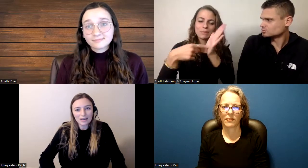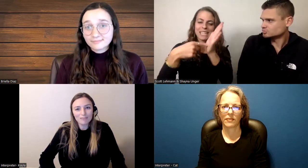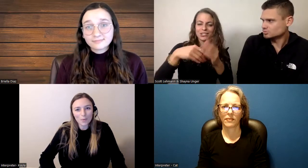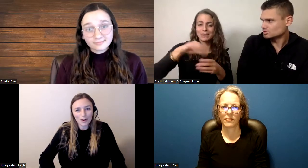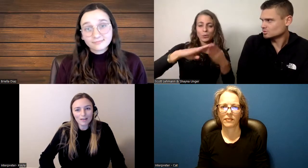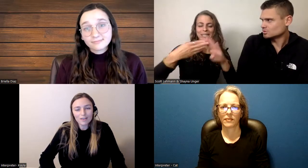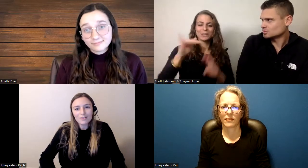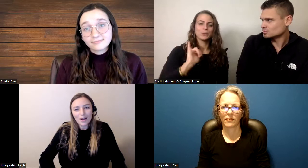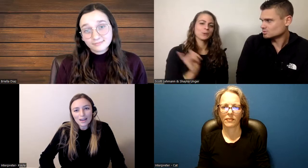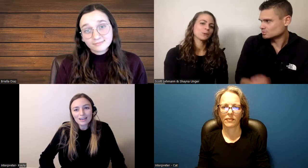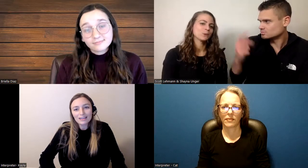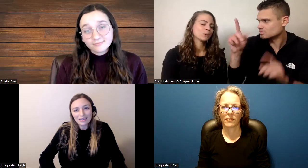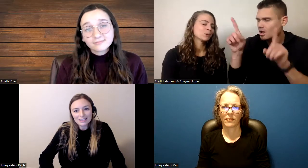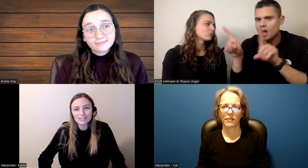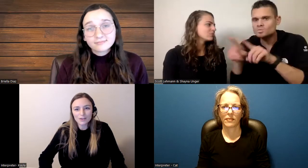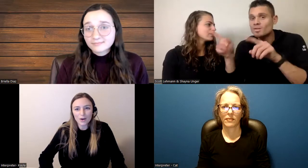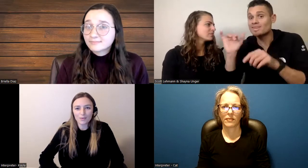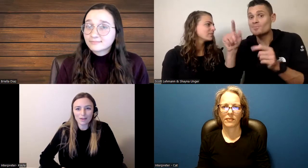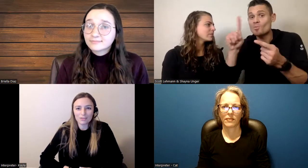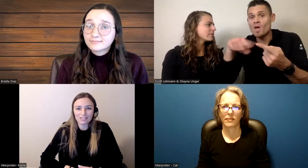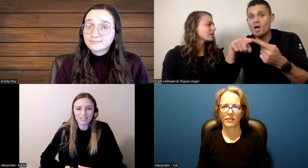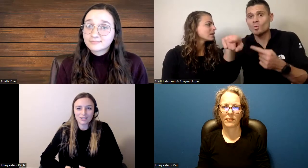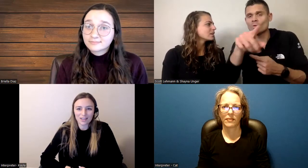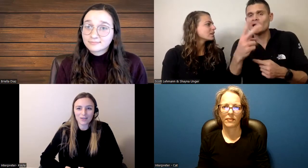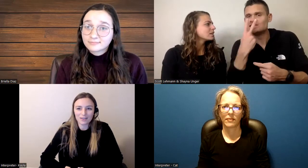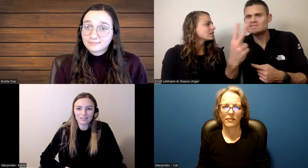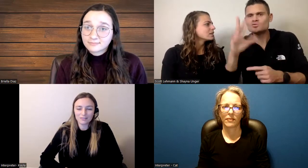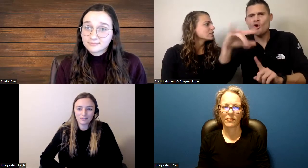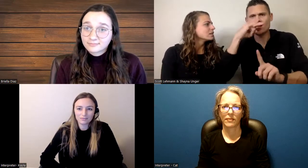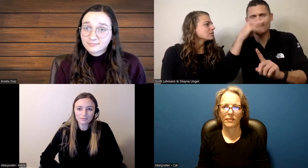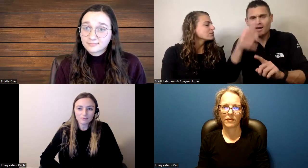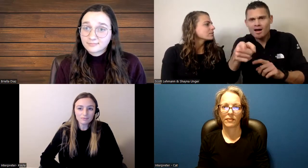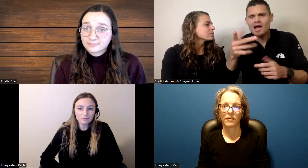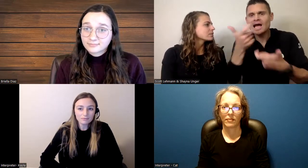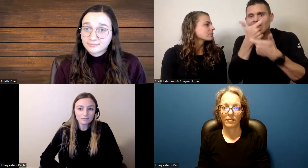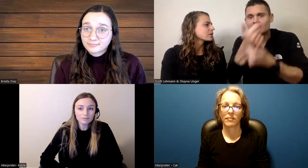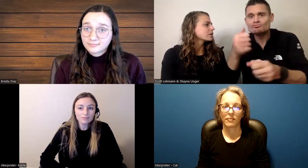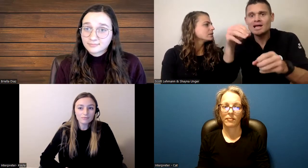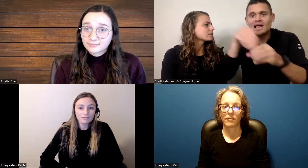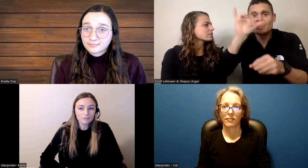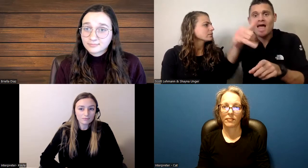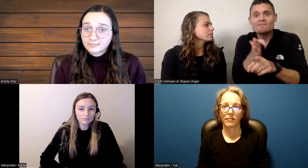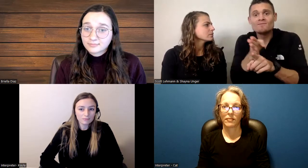that we can have more of. That way kids know that representation is out there.